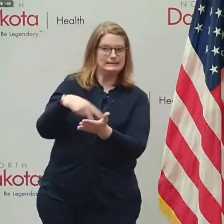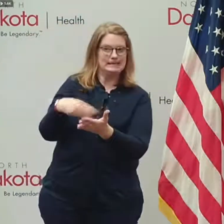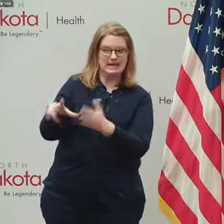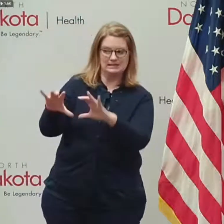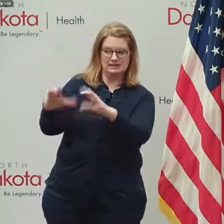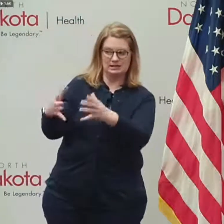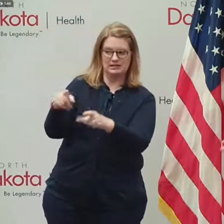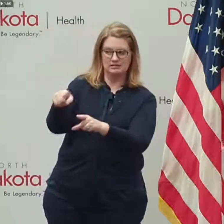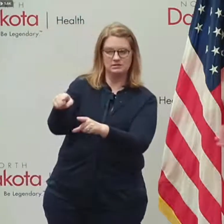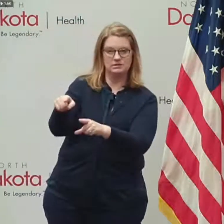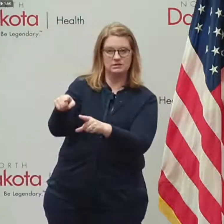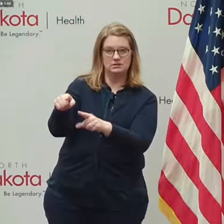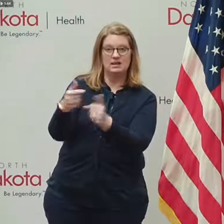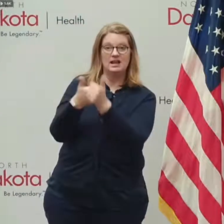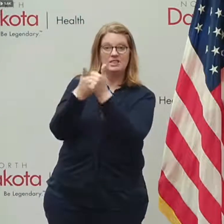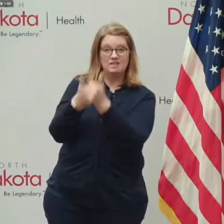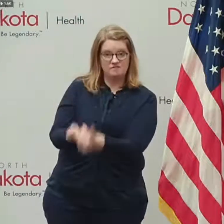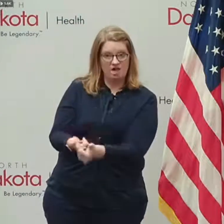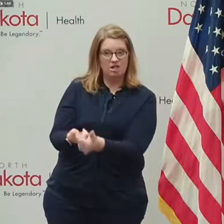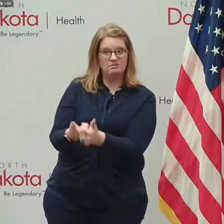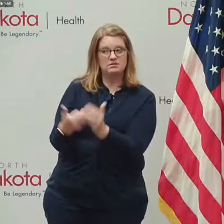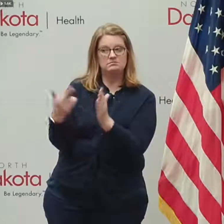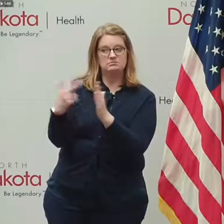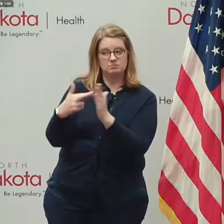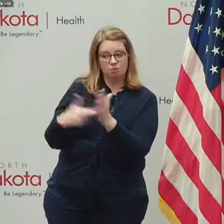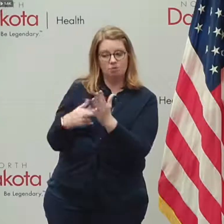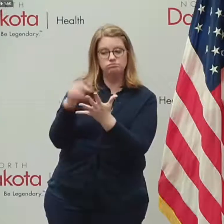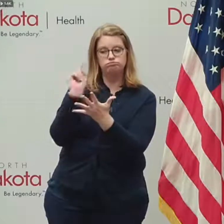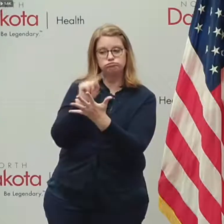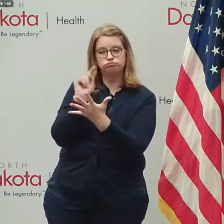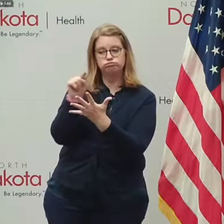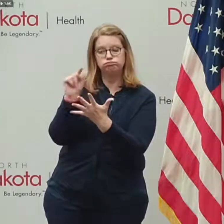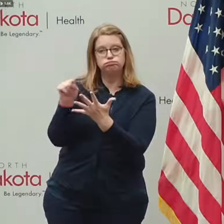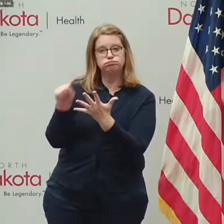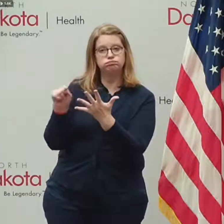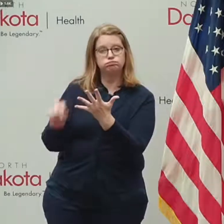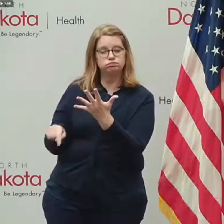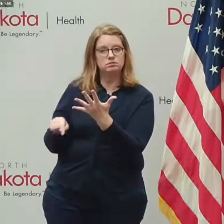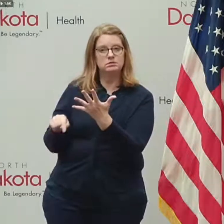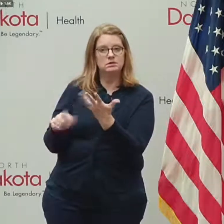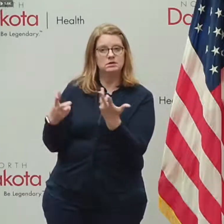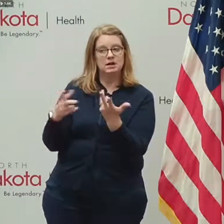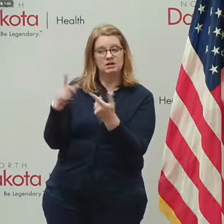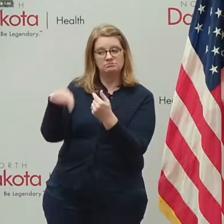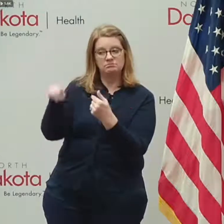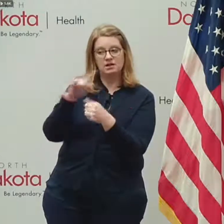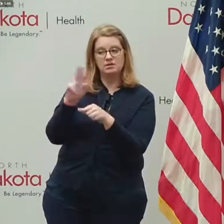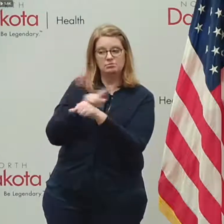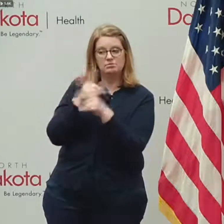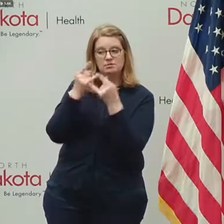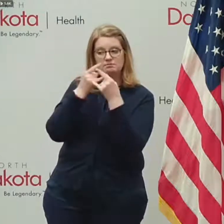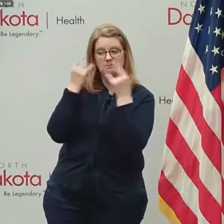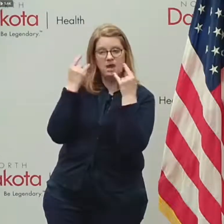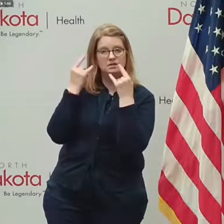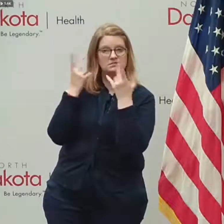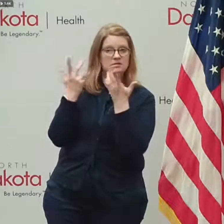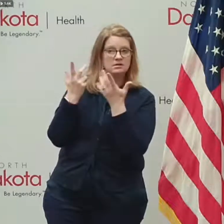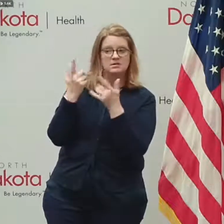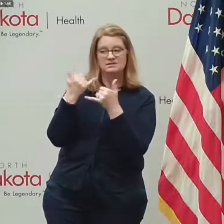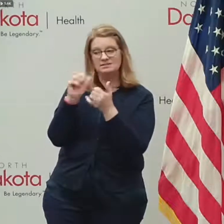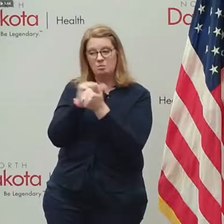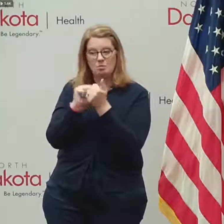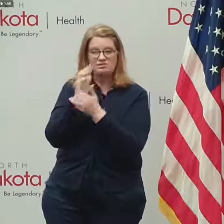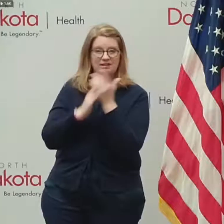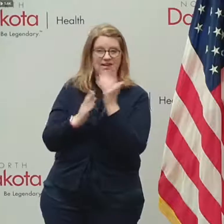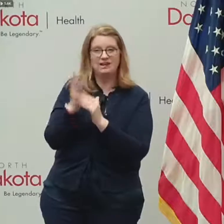the dance studio is following all of the proper things, and kids are being dropped off and they're all wearing masks and everybody's doing all the hand hygiene, they're